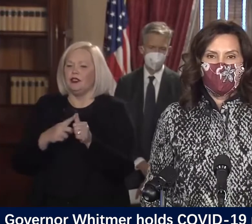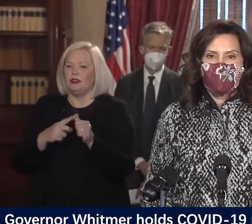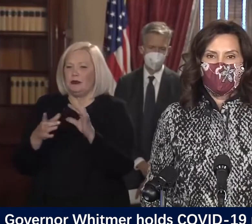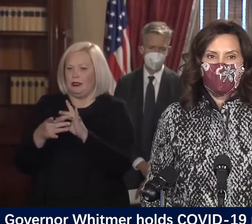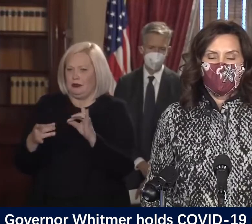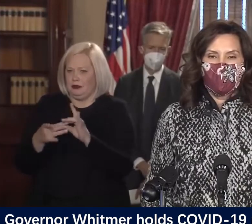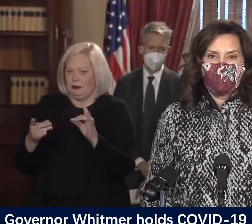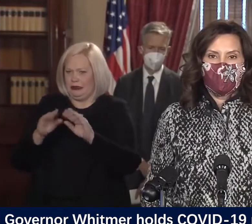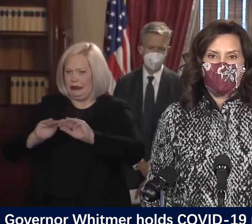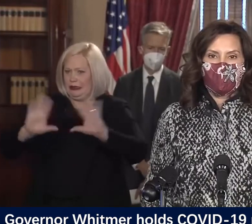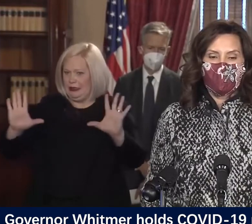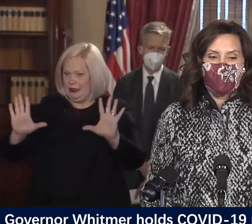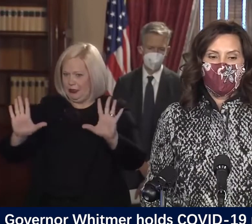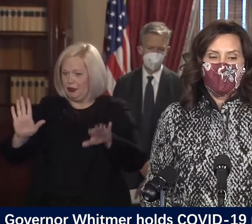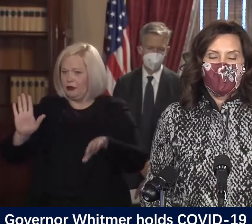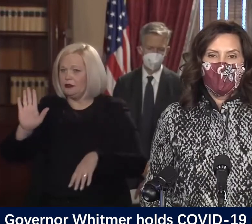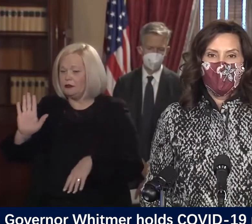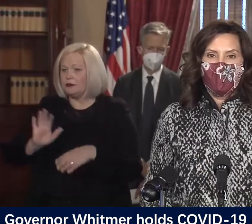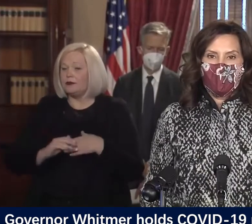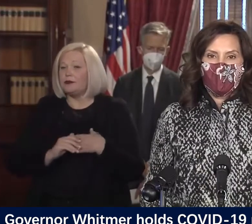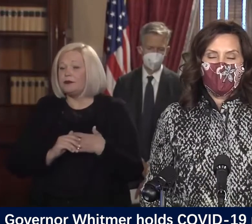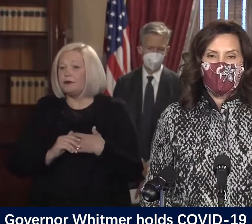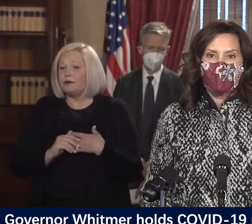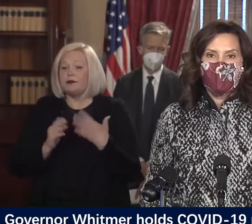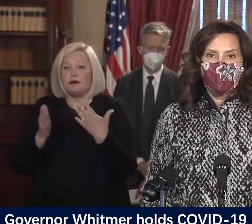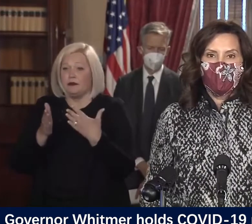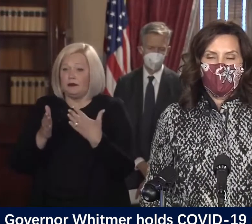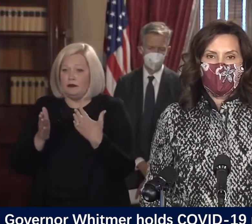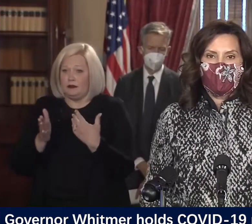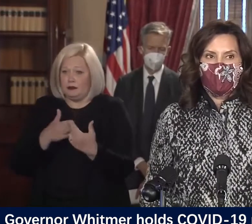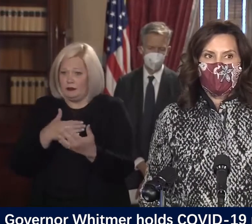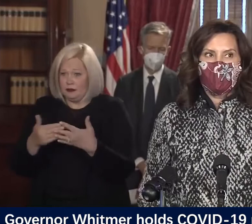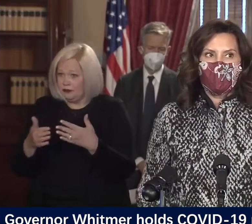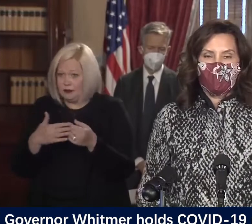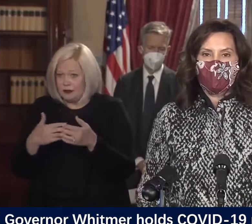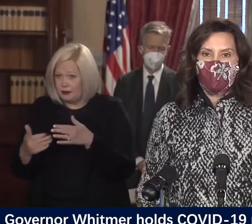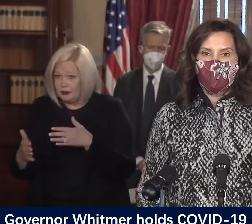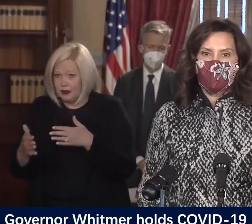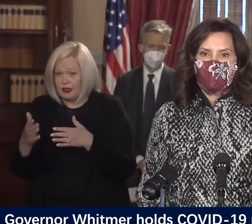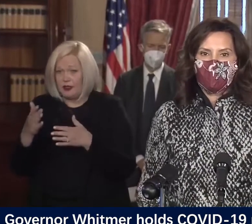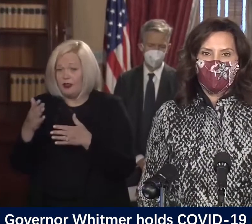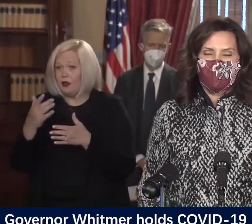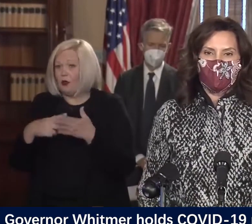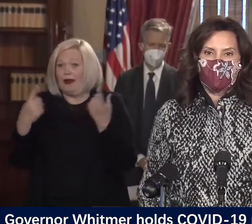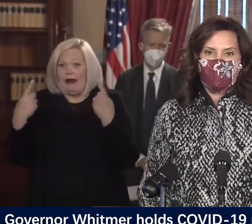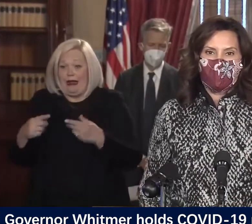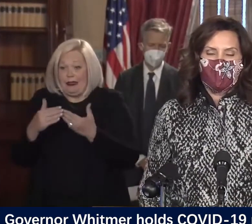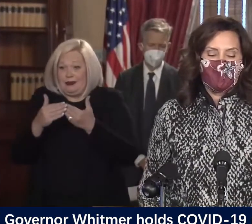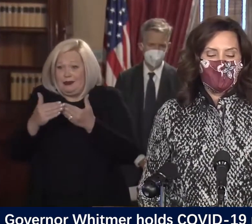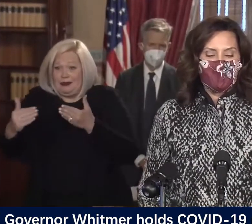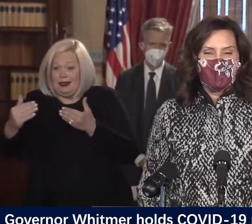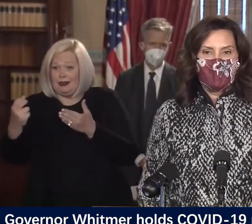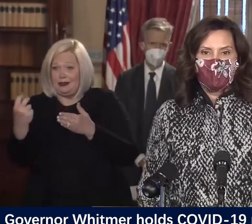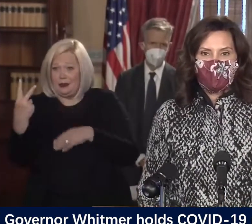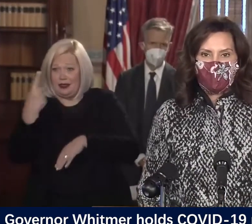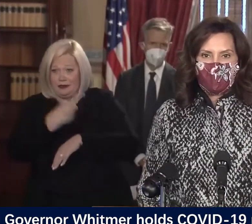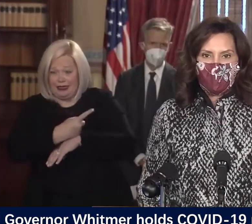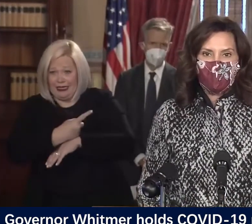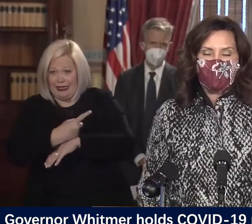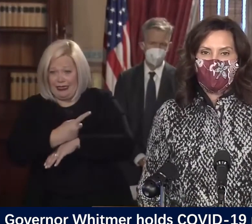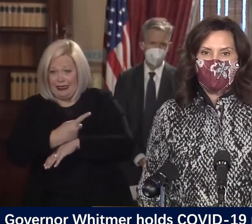just be very clear about this. No matter what we show in the next 12 days, I